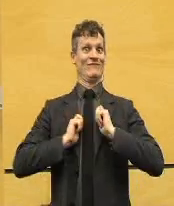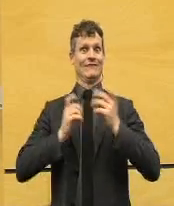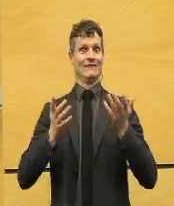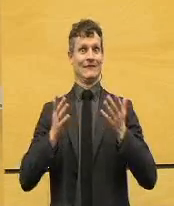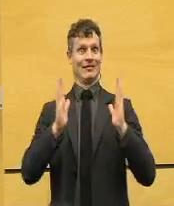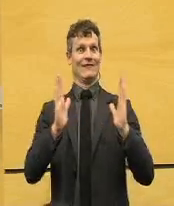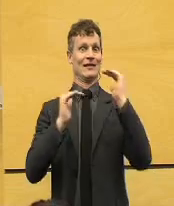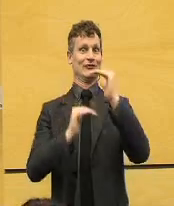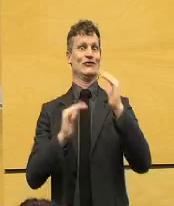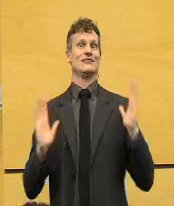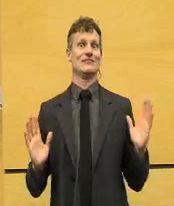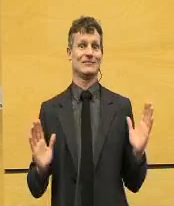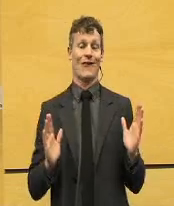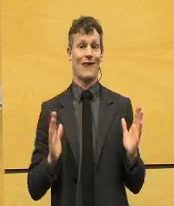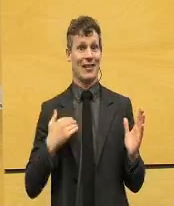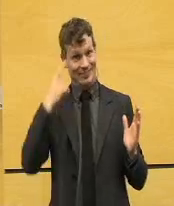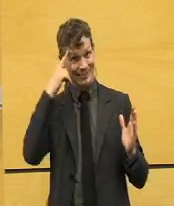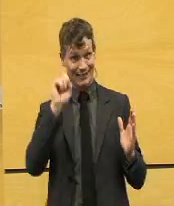He can guarantee to you.